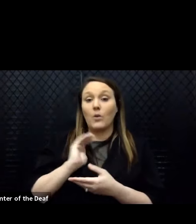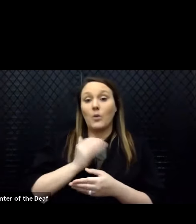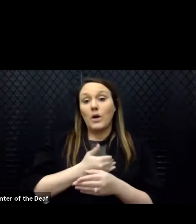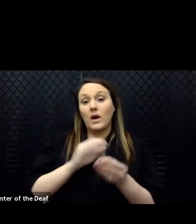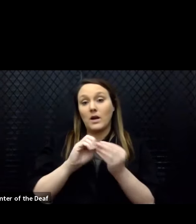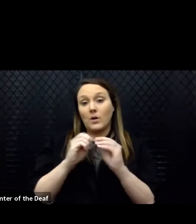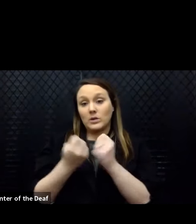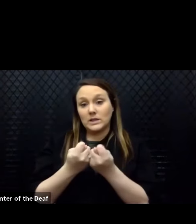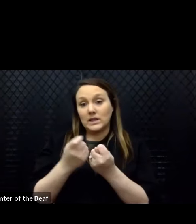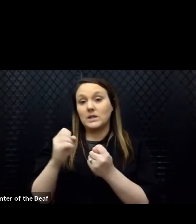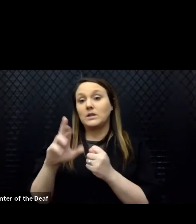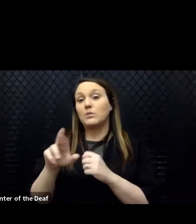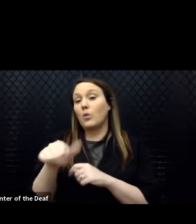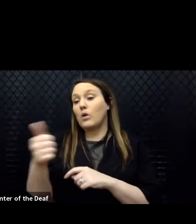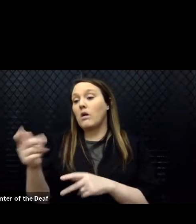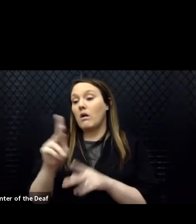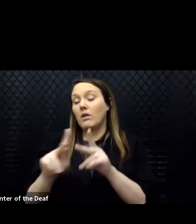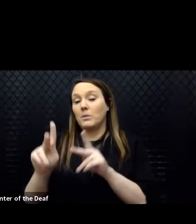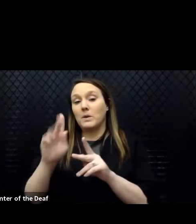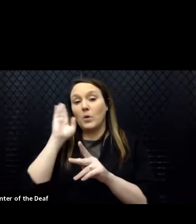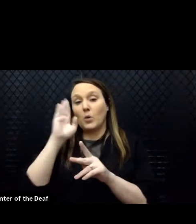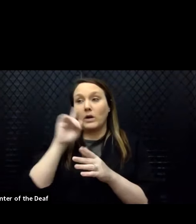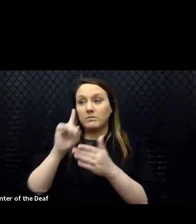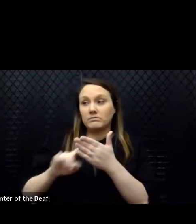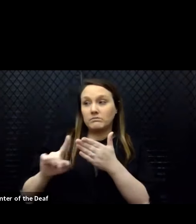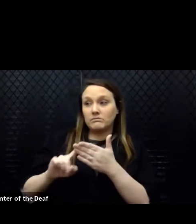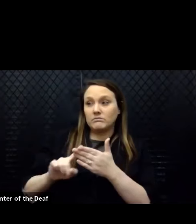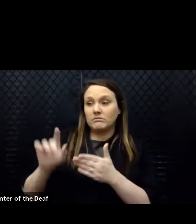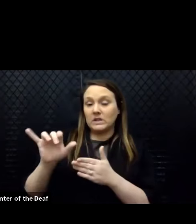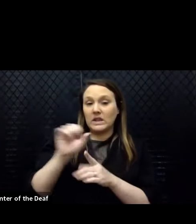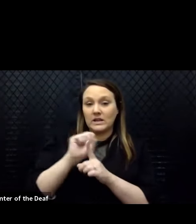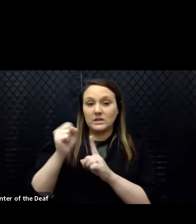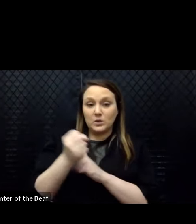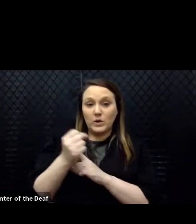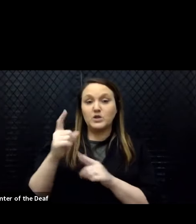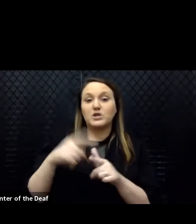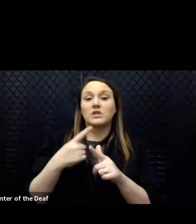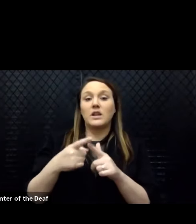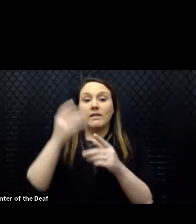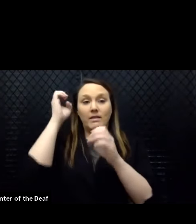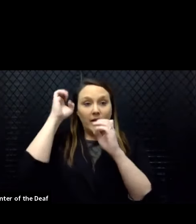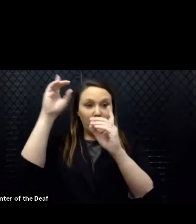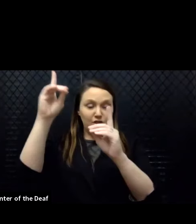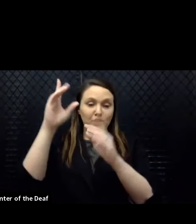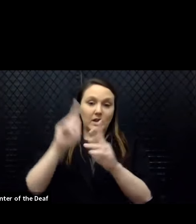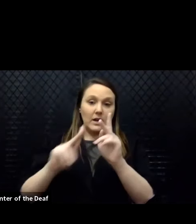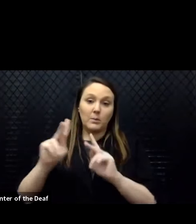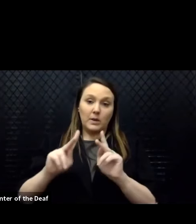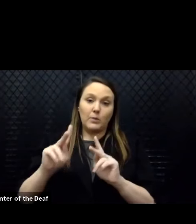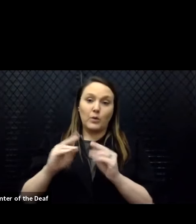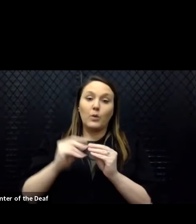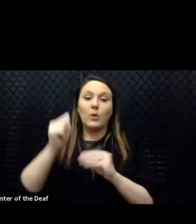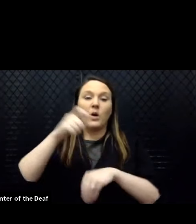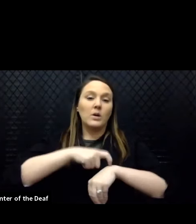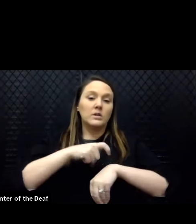or others will investigate those situations and then educate people. And most of the time, that's